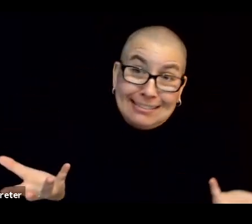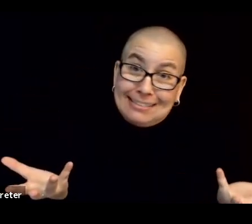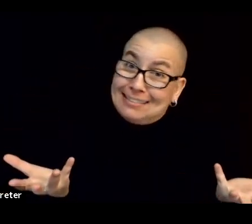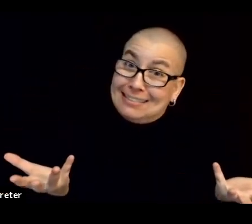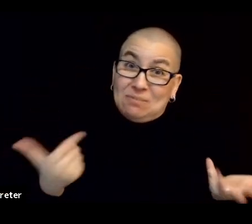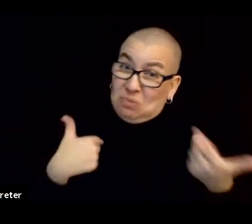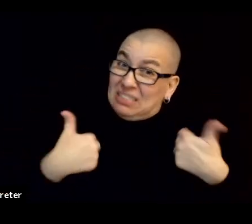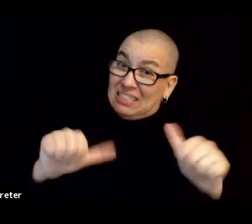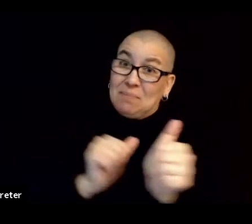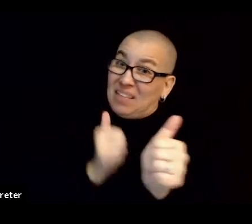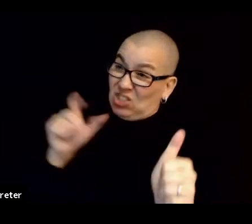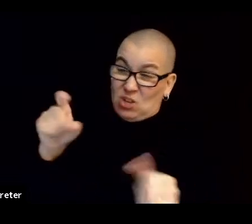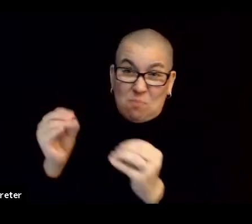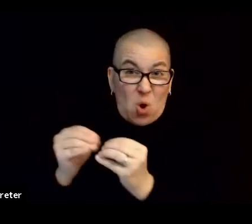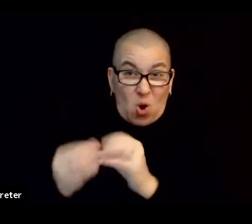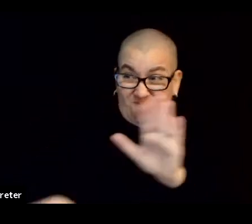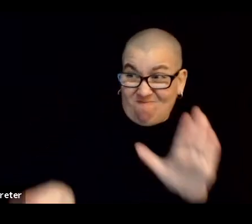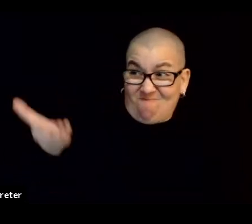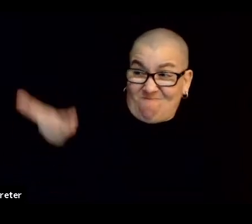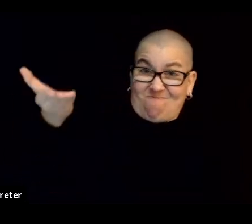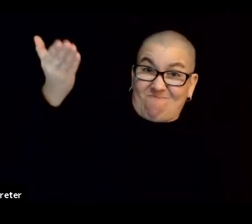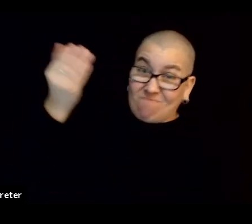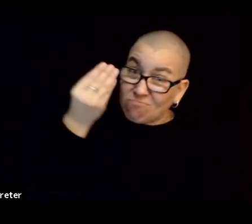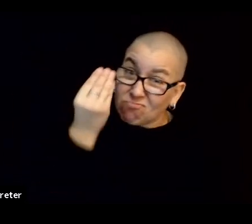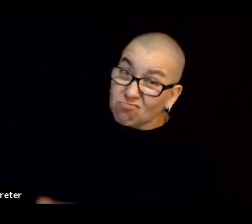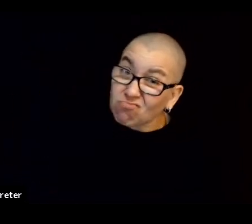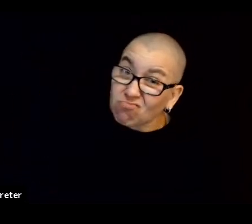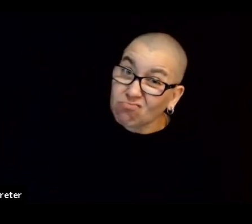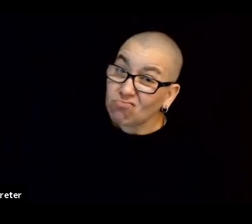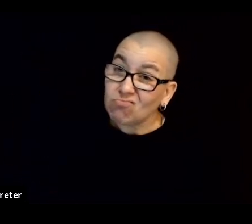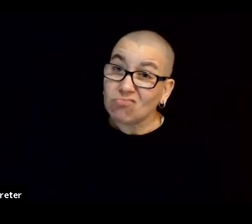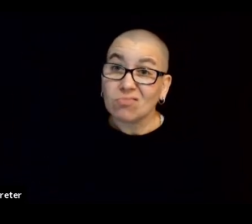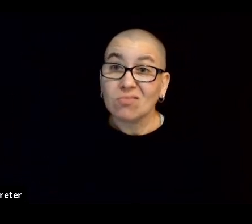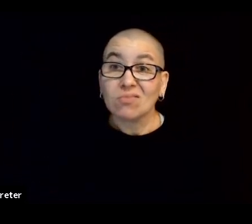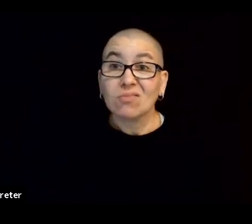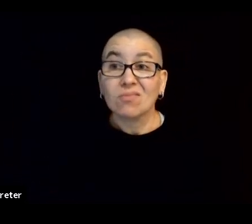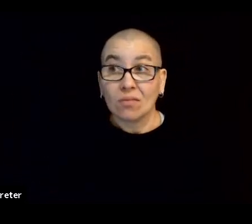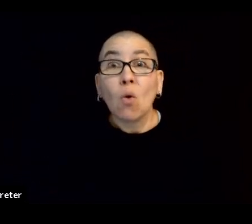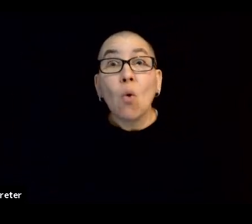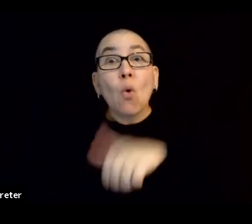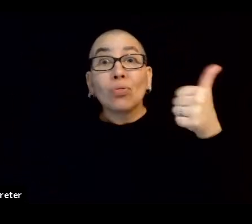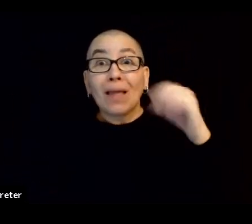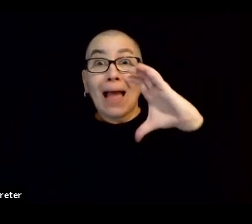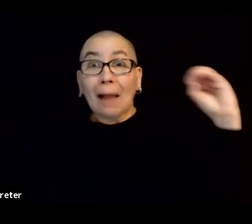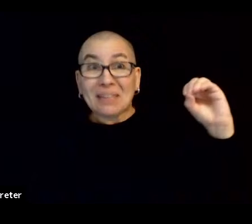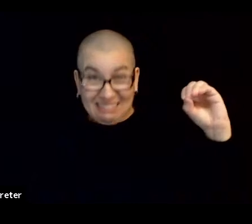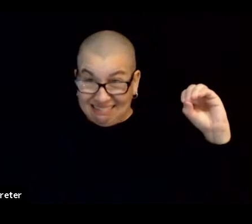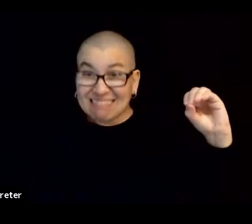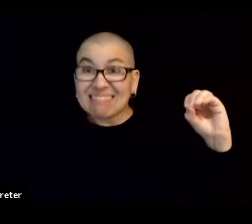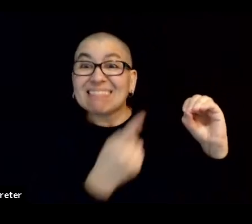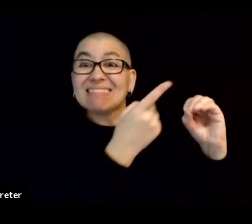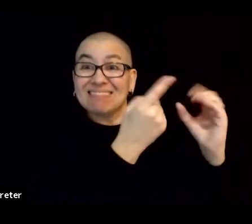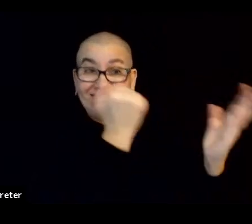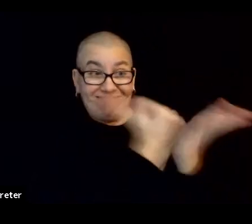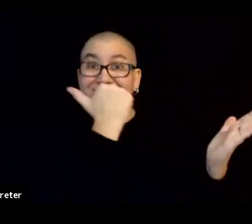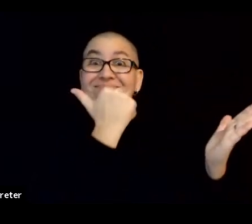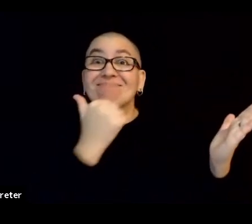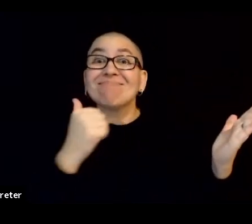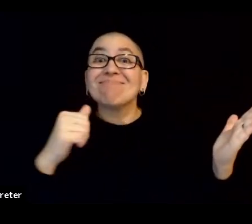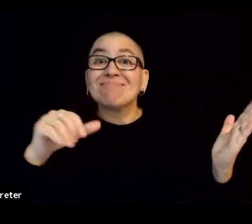more. I'm hopeful with AstraZeneca, Johnson & Johnson, the views potentially of the Defense Production Act. But yes, I